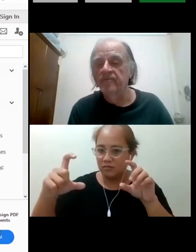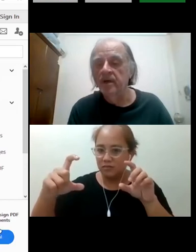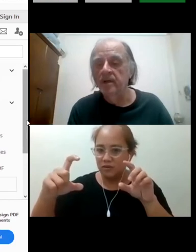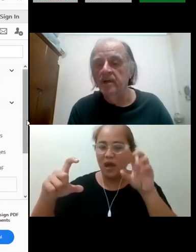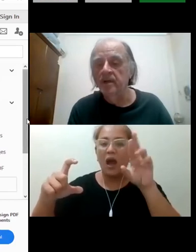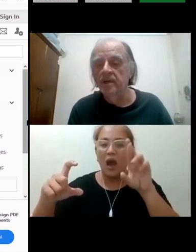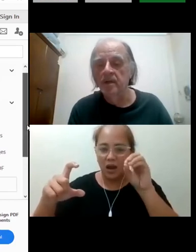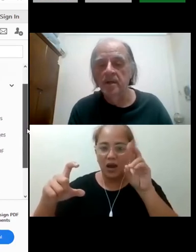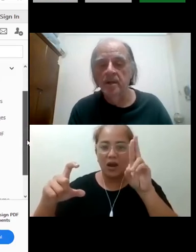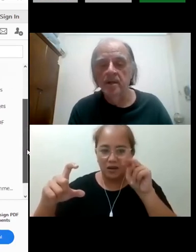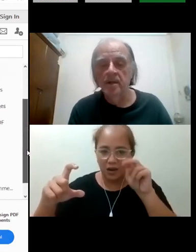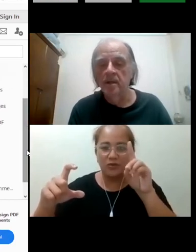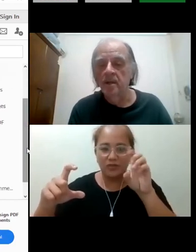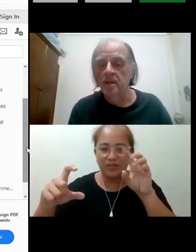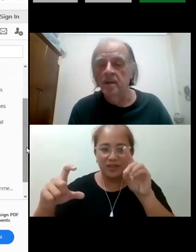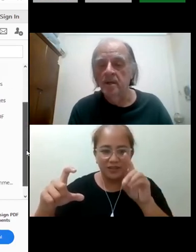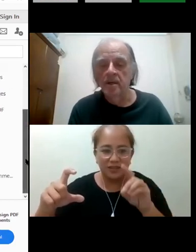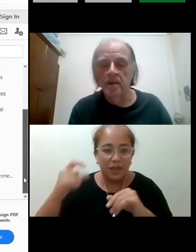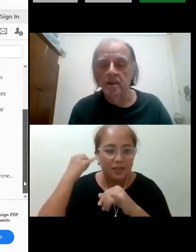And then finally,